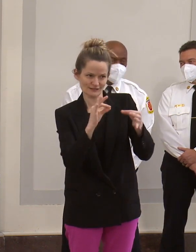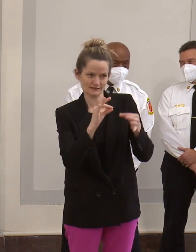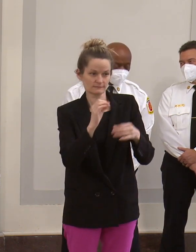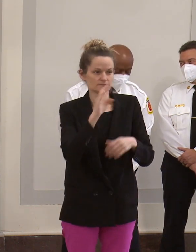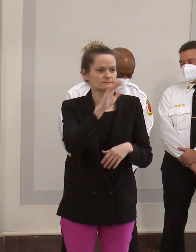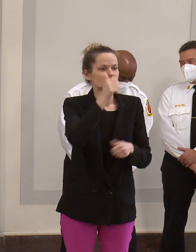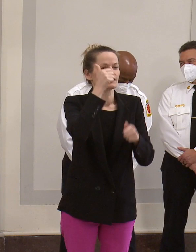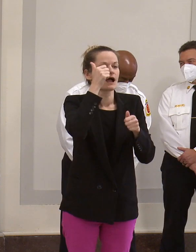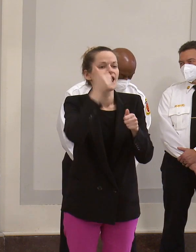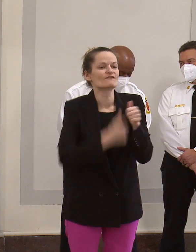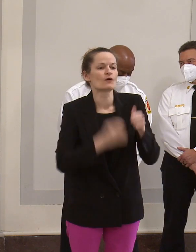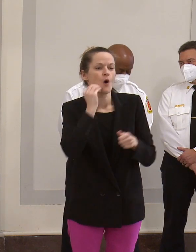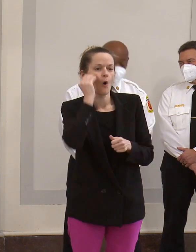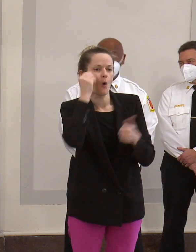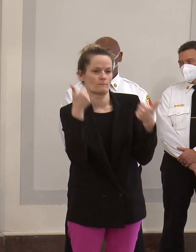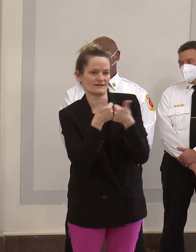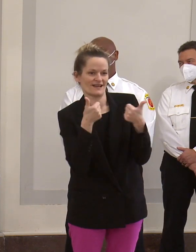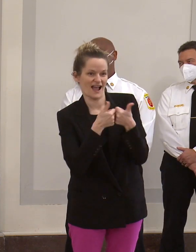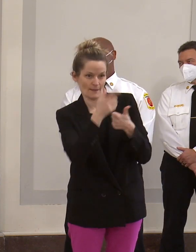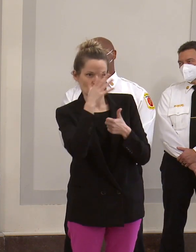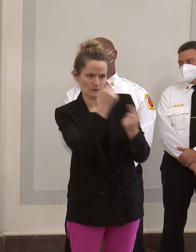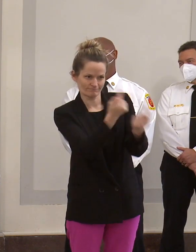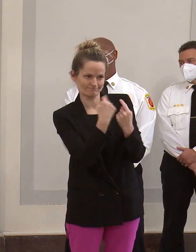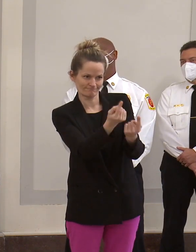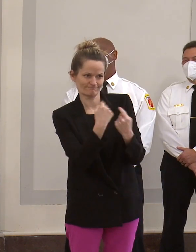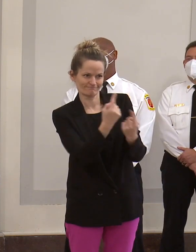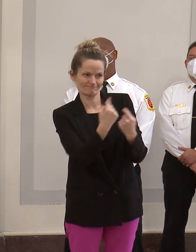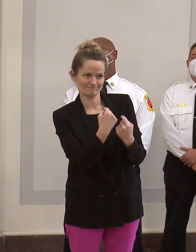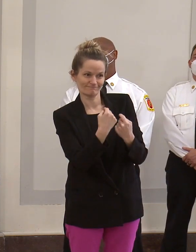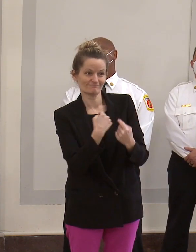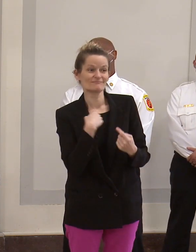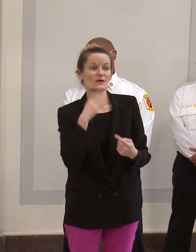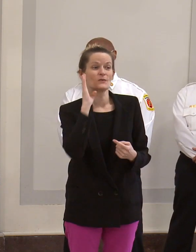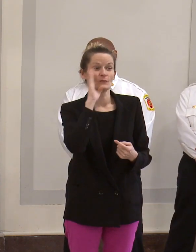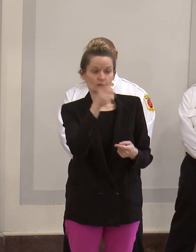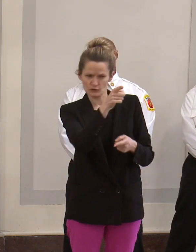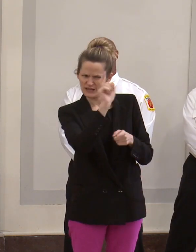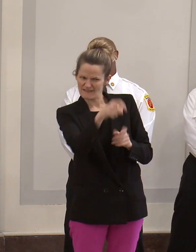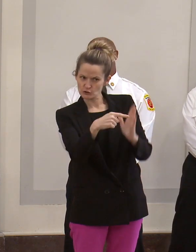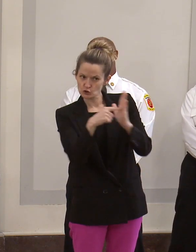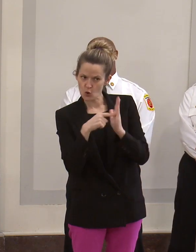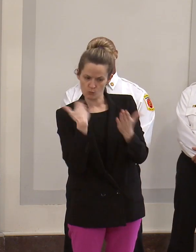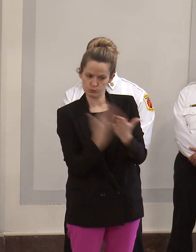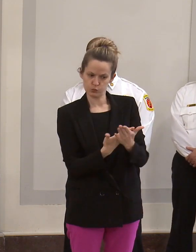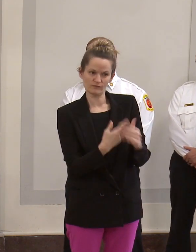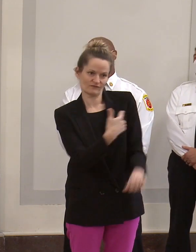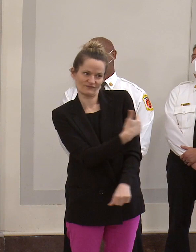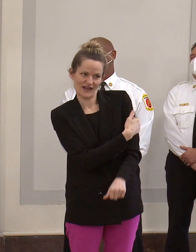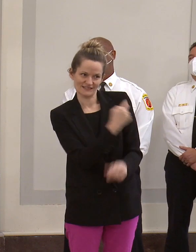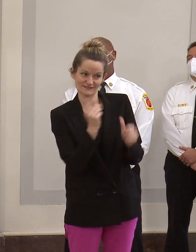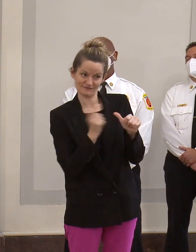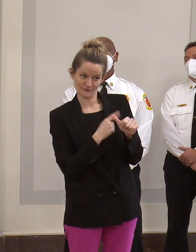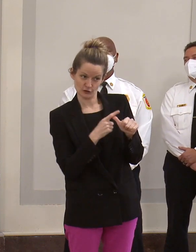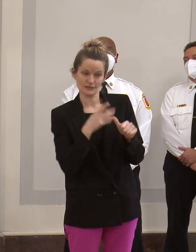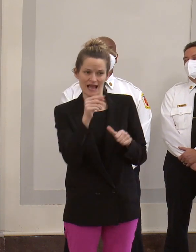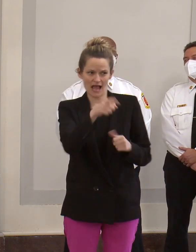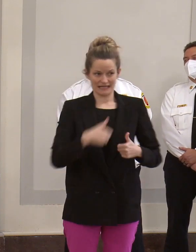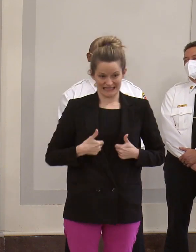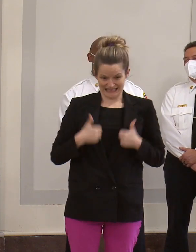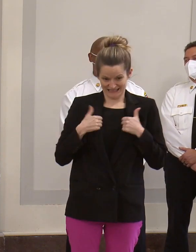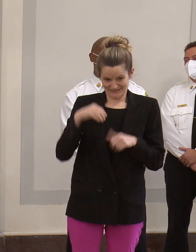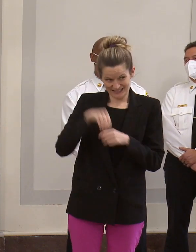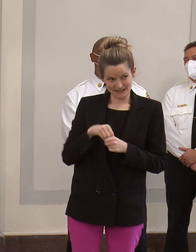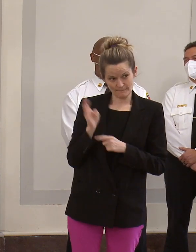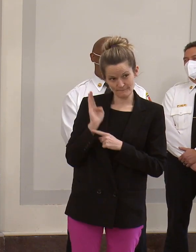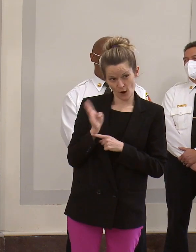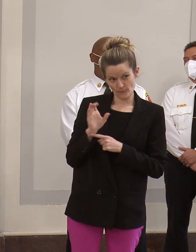And of course, winners must show proof of vaccination and residency in Baltimore City to be a winner.